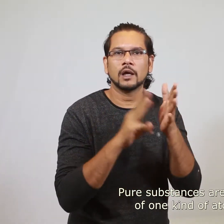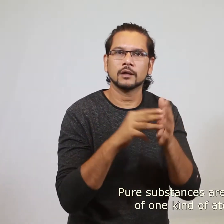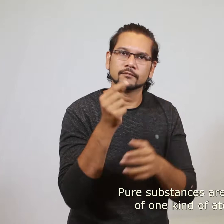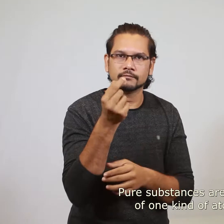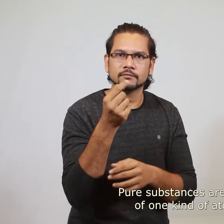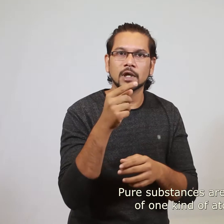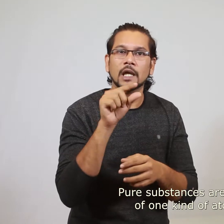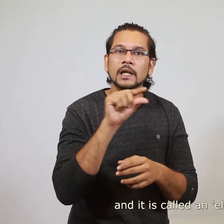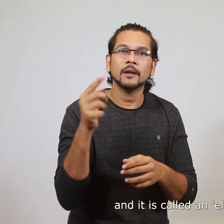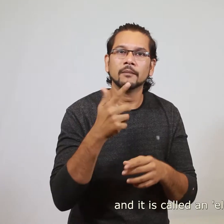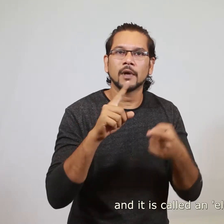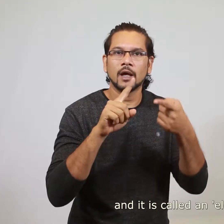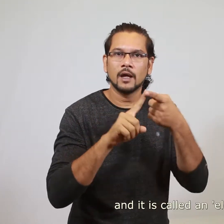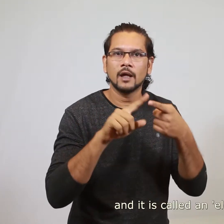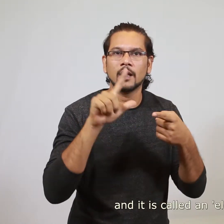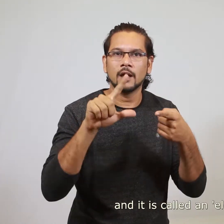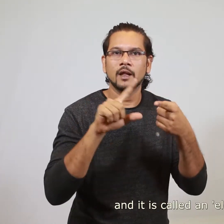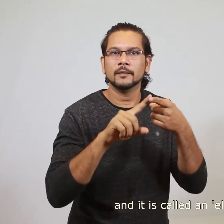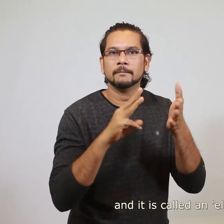And it is called an element.